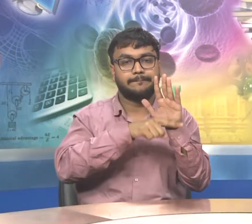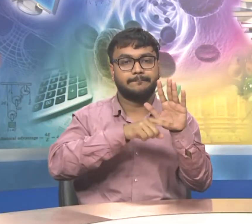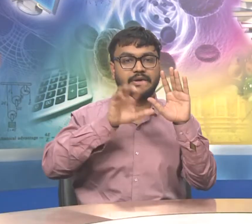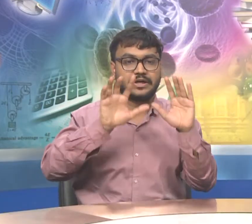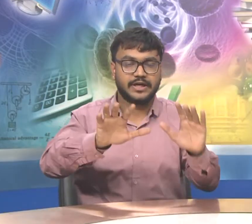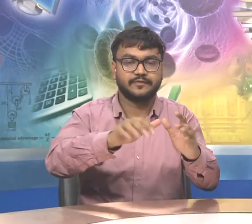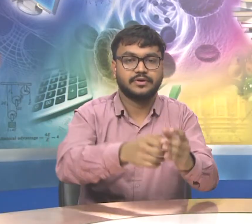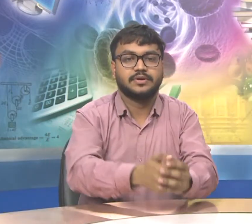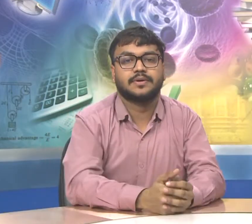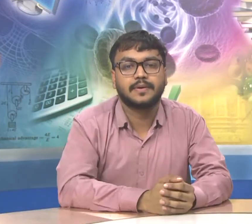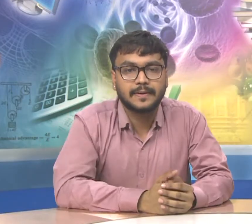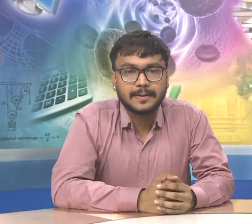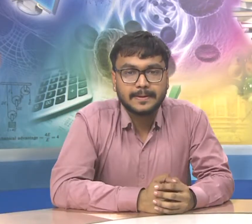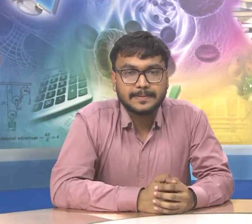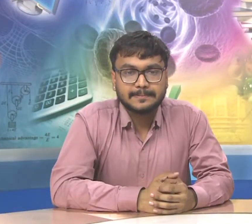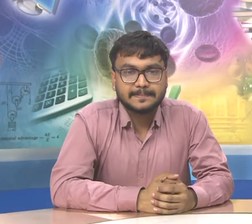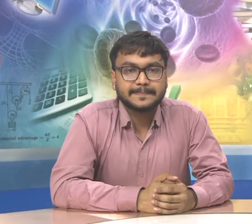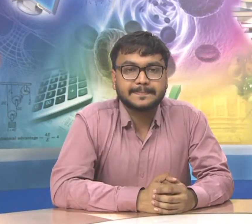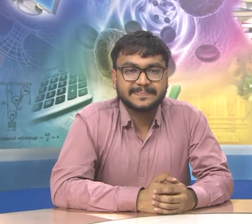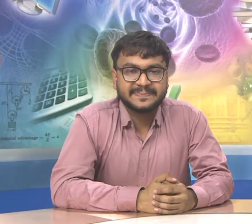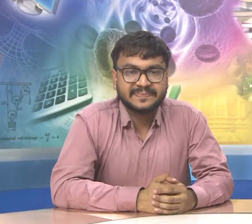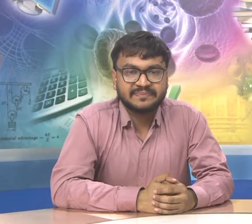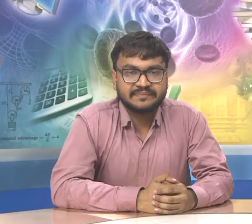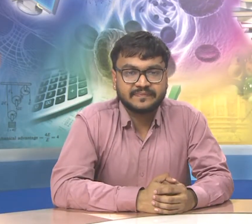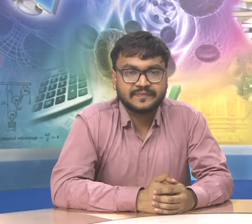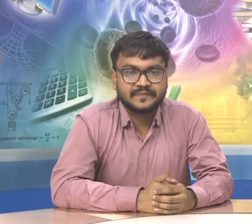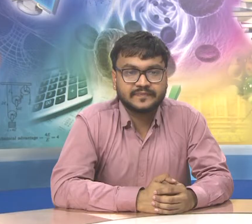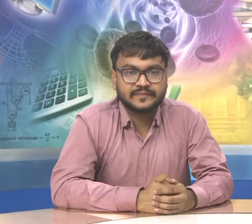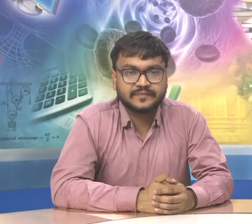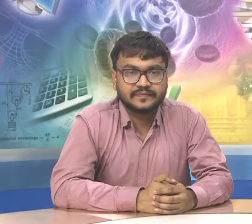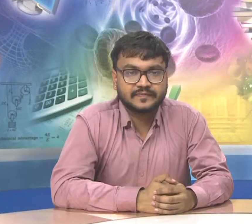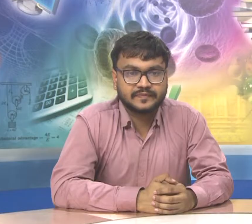Thus, it has protected as well as expanded the Constitution.